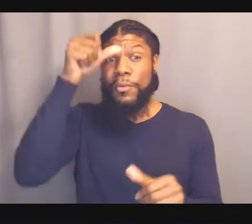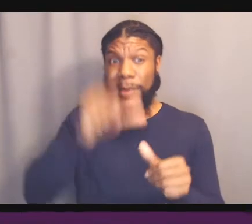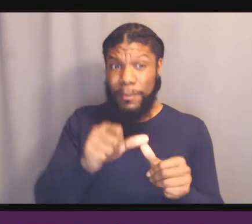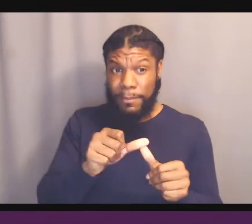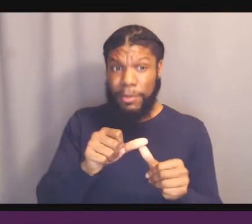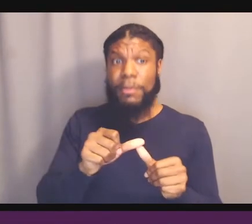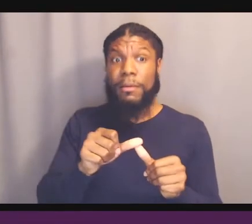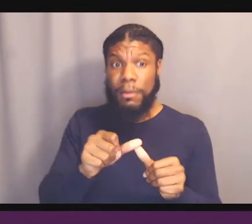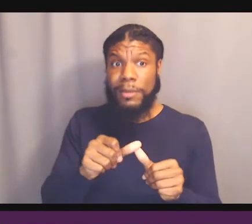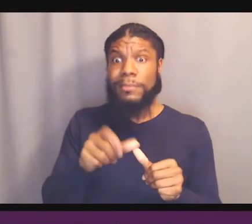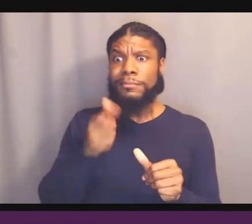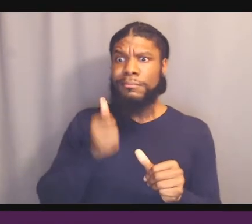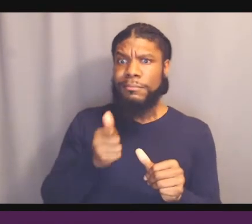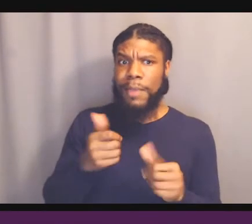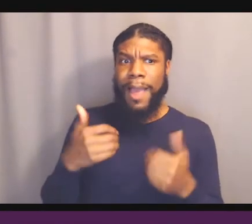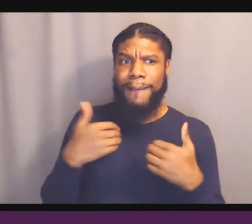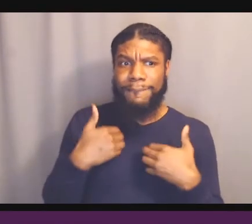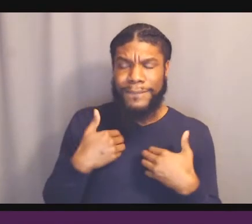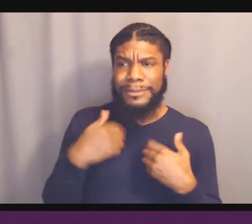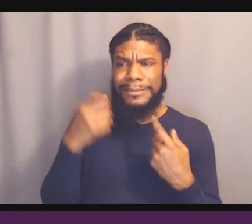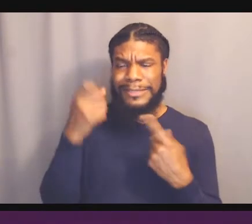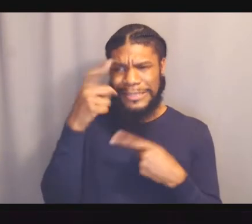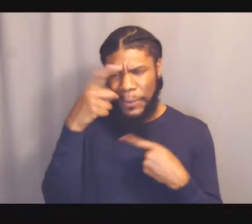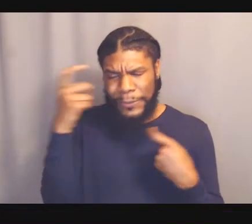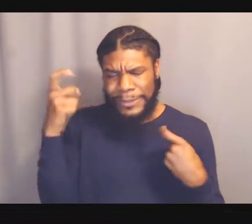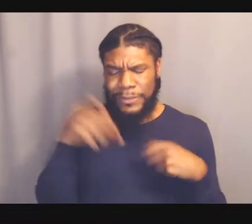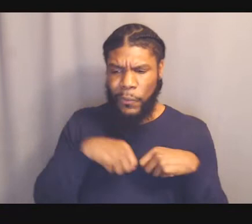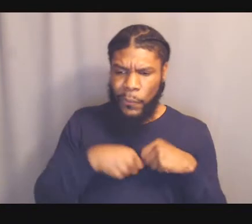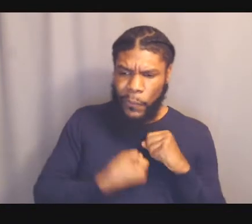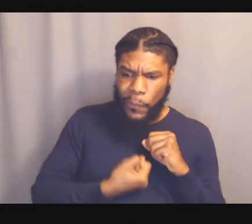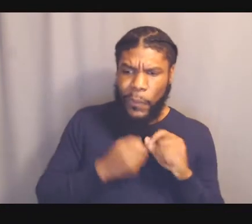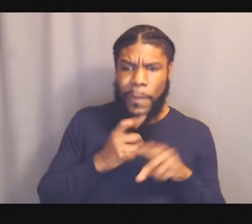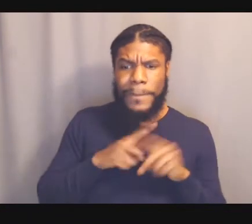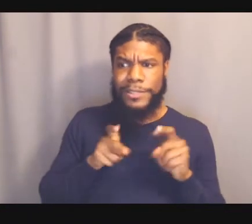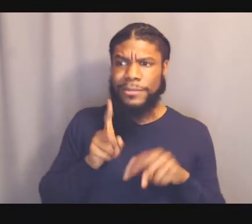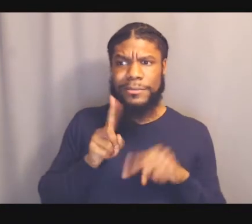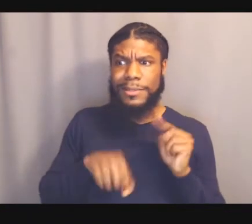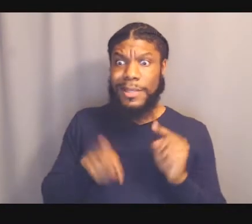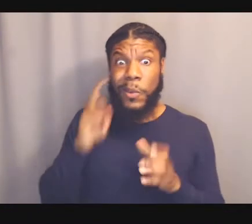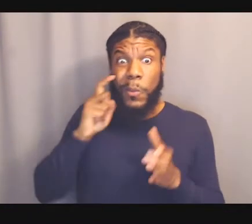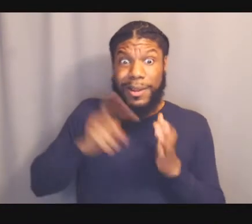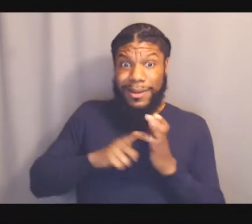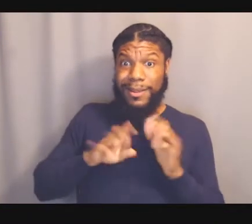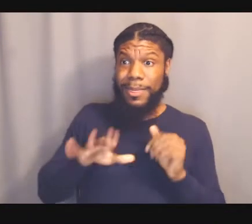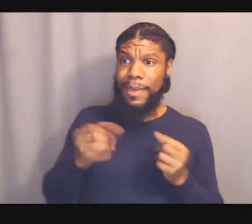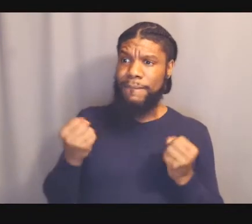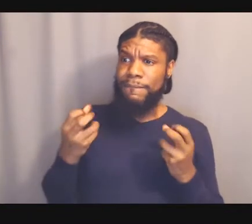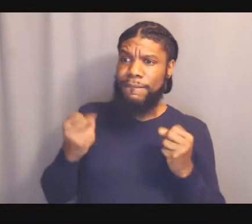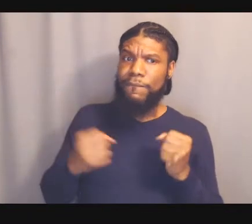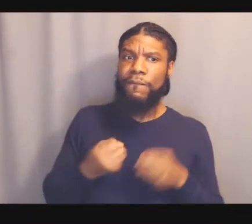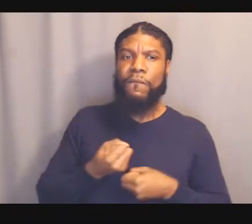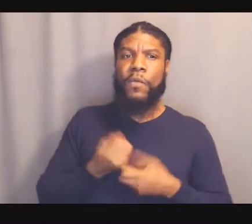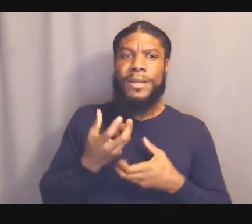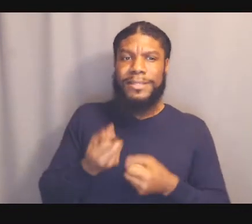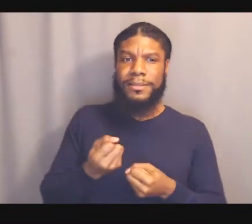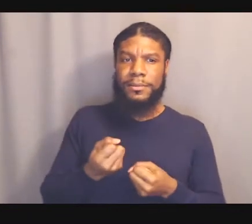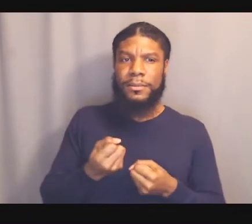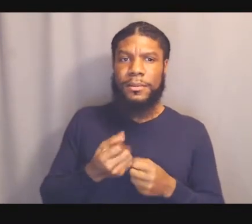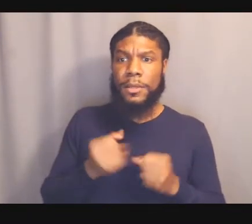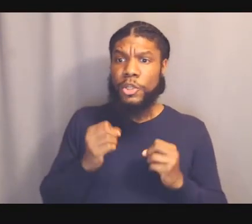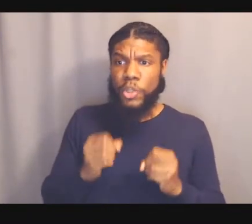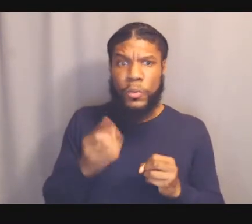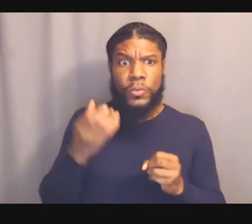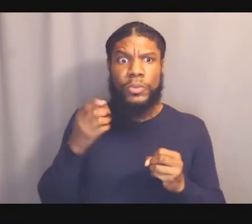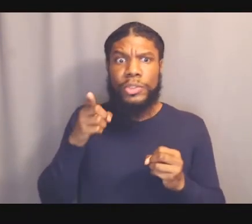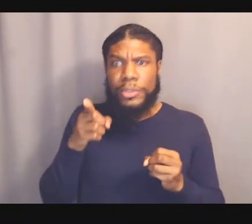was there trauma, but she couldn't recognize the voice. So she didn't see it as special. So